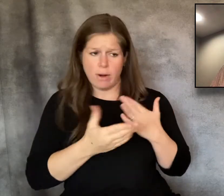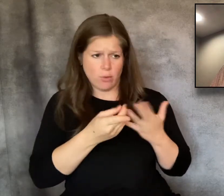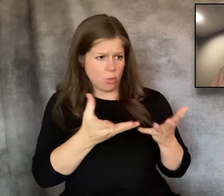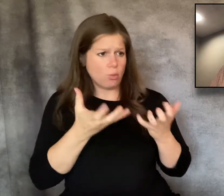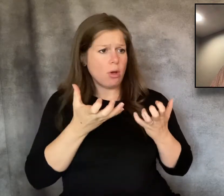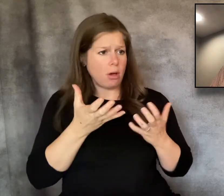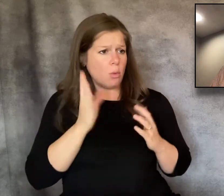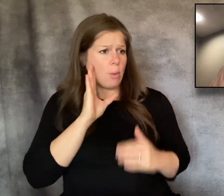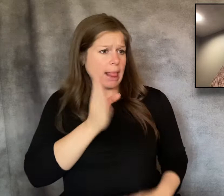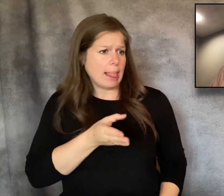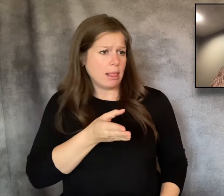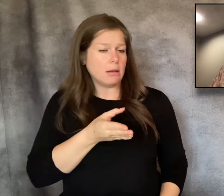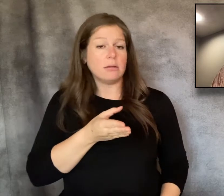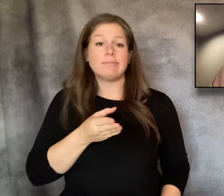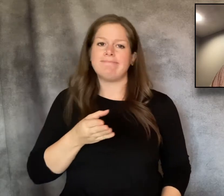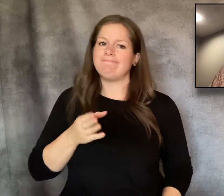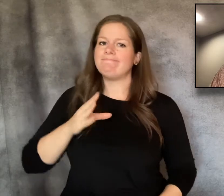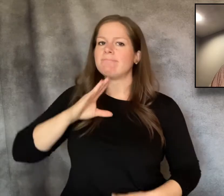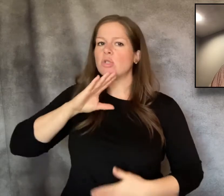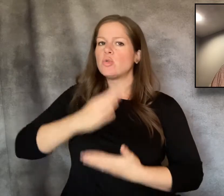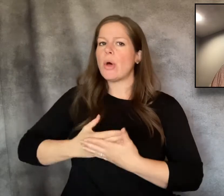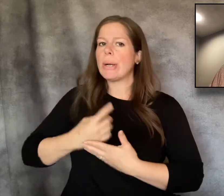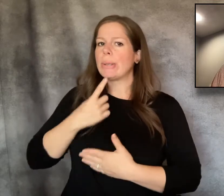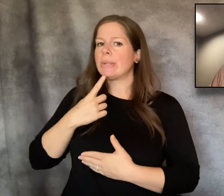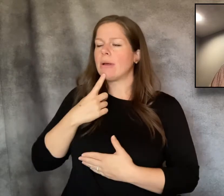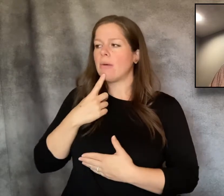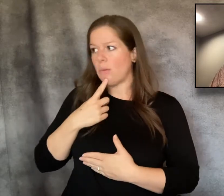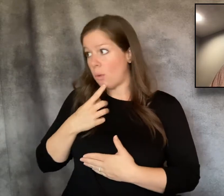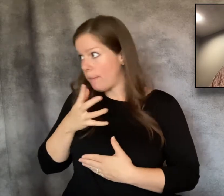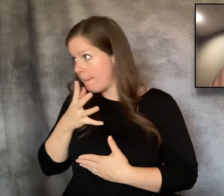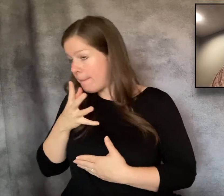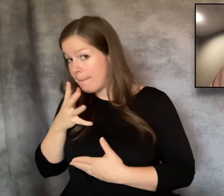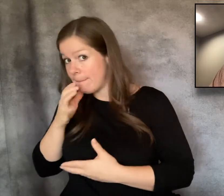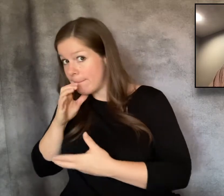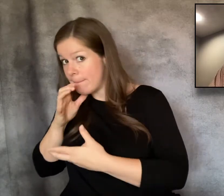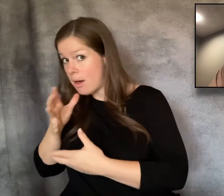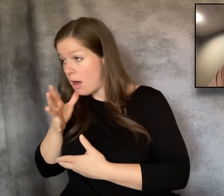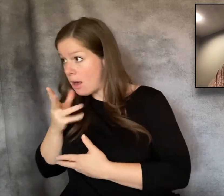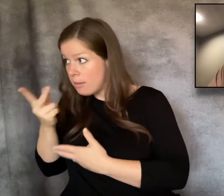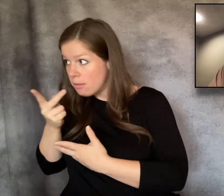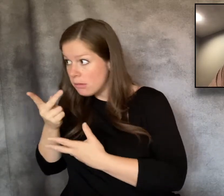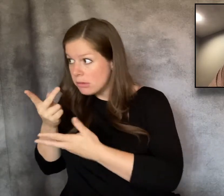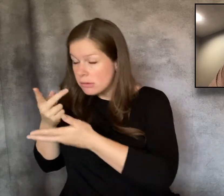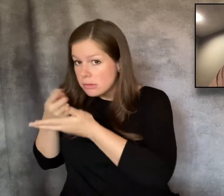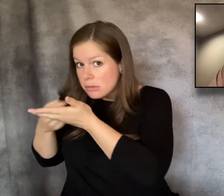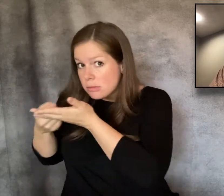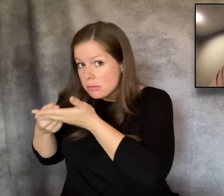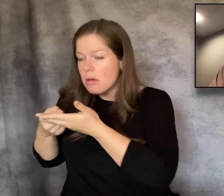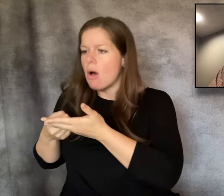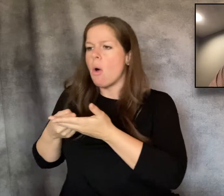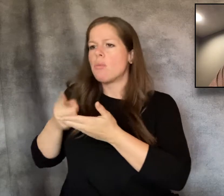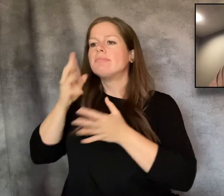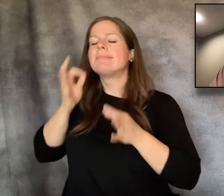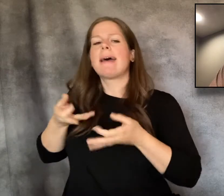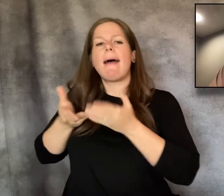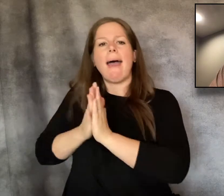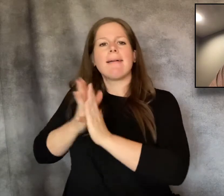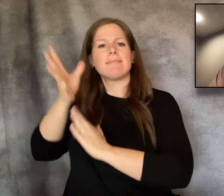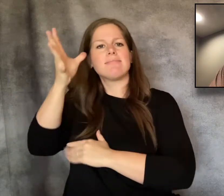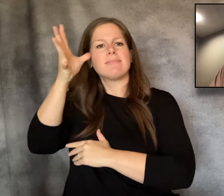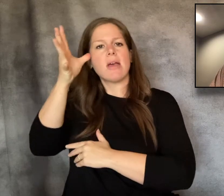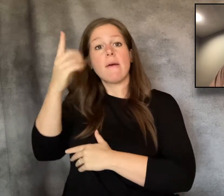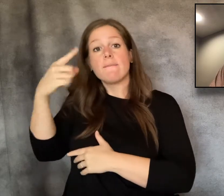was a weak man, and he was caught in a trap, caught by his own words. Everything he did was to stay in good favor with the people